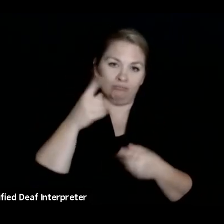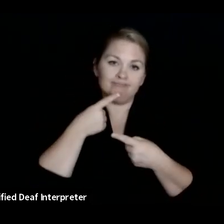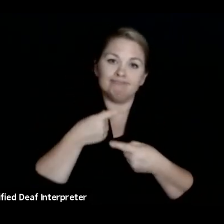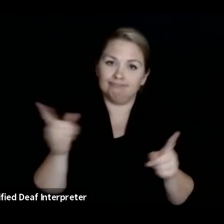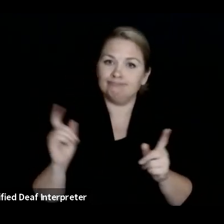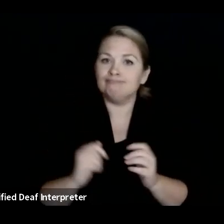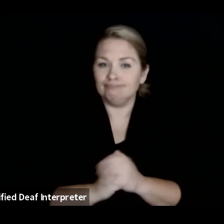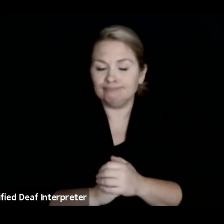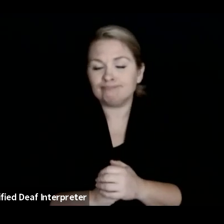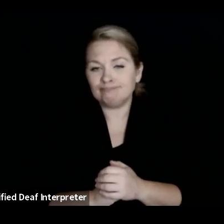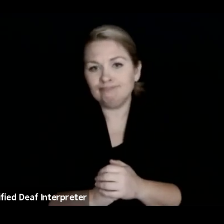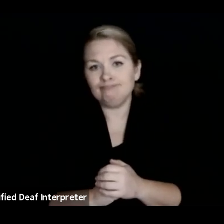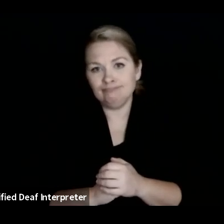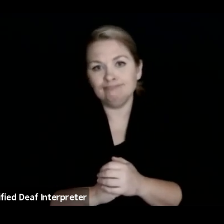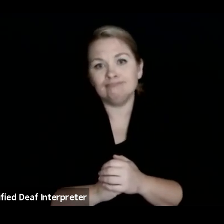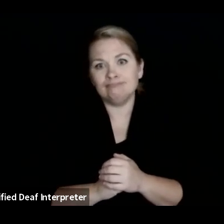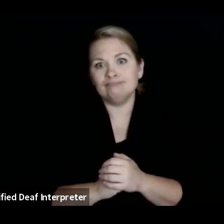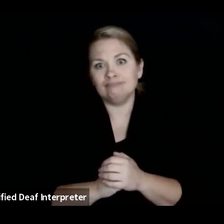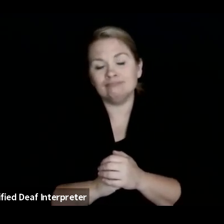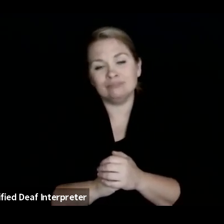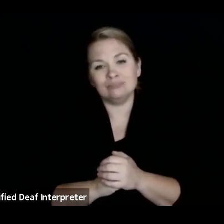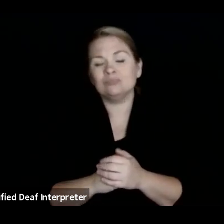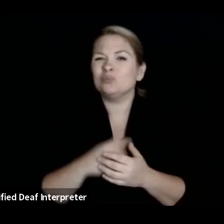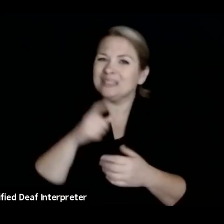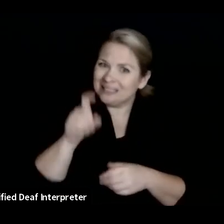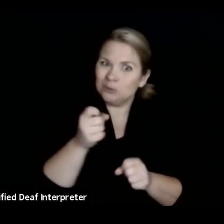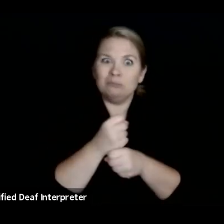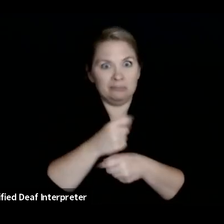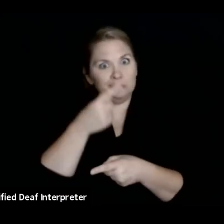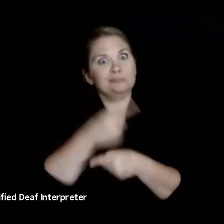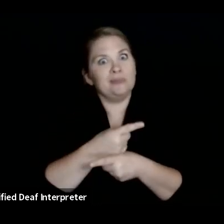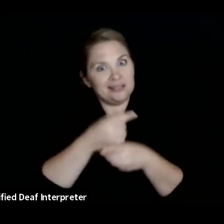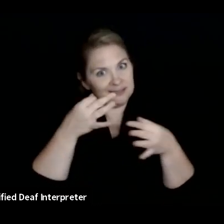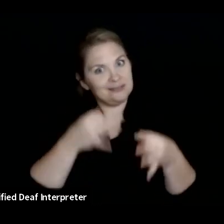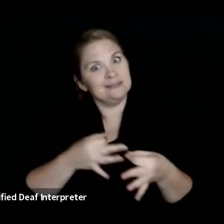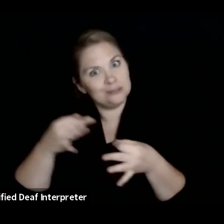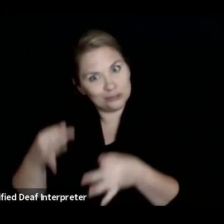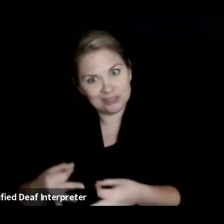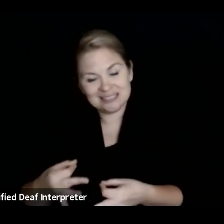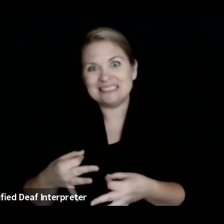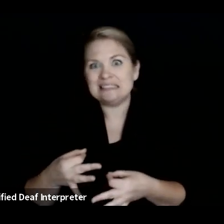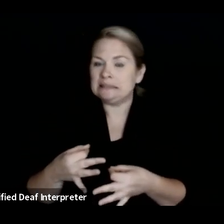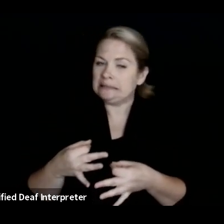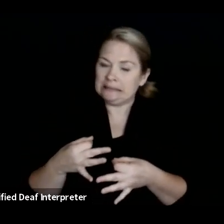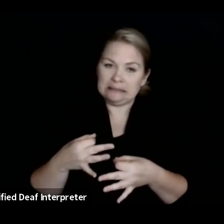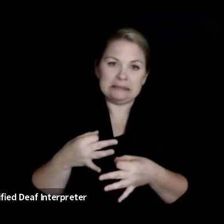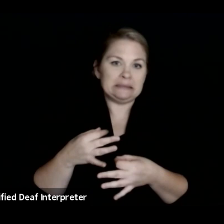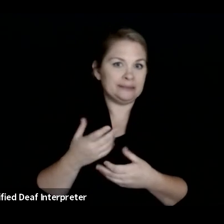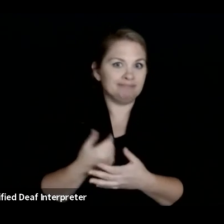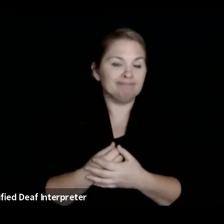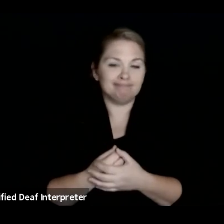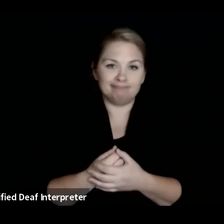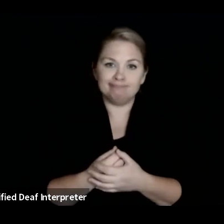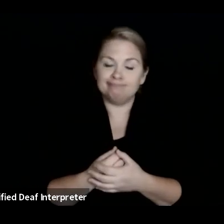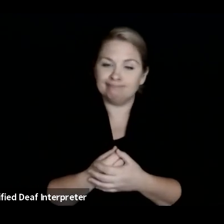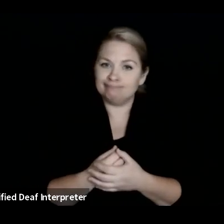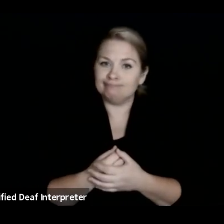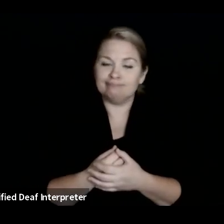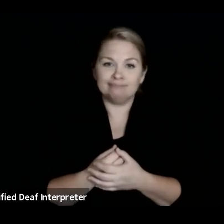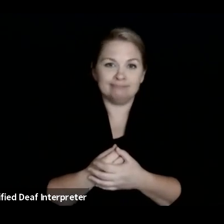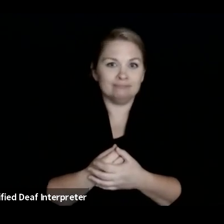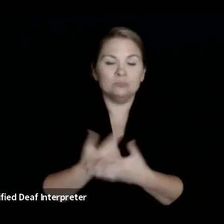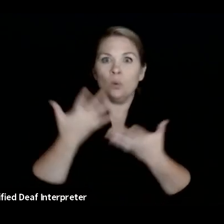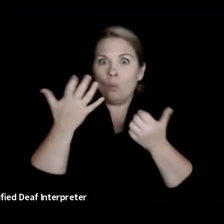that we can have as much of our opening as is safe, including schools.